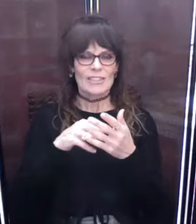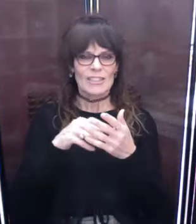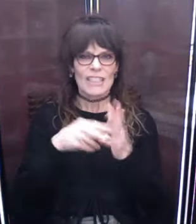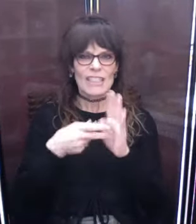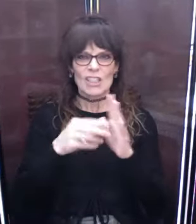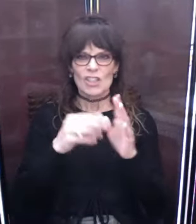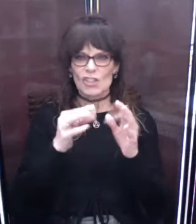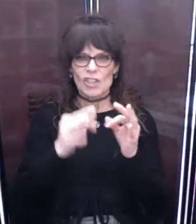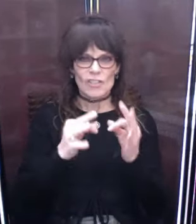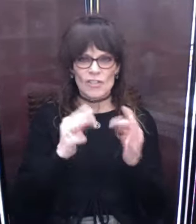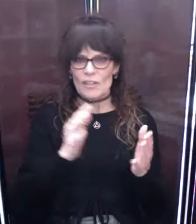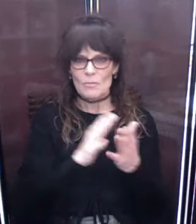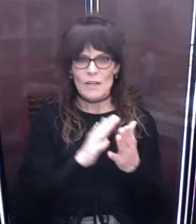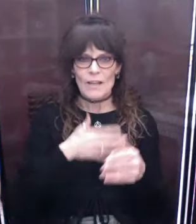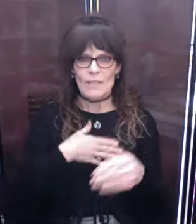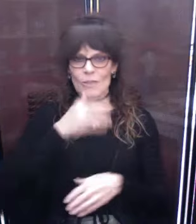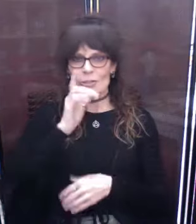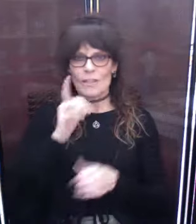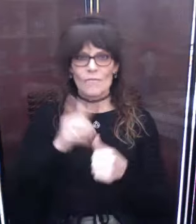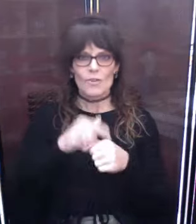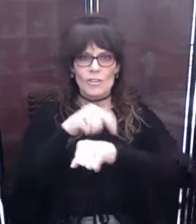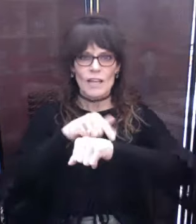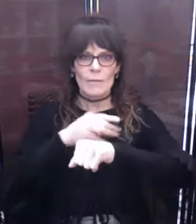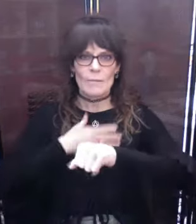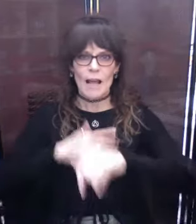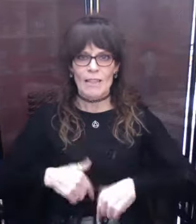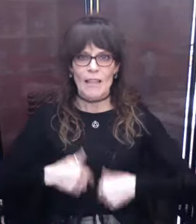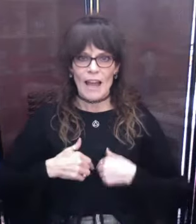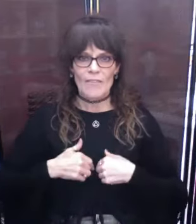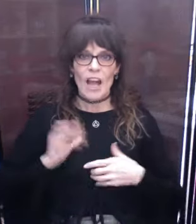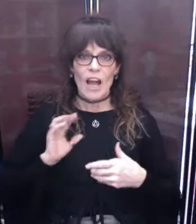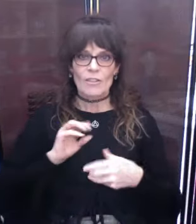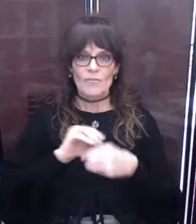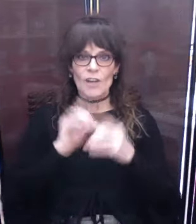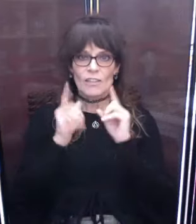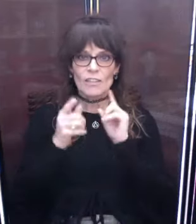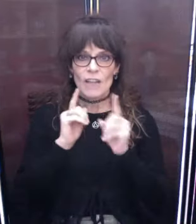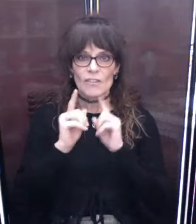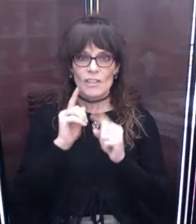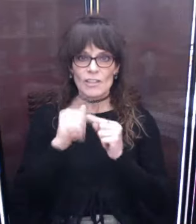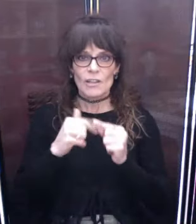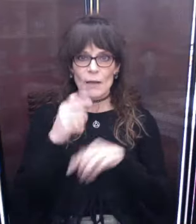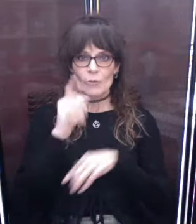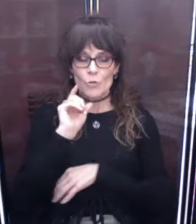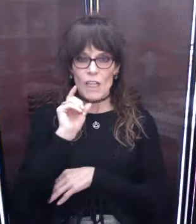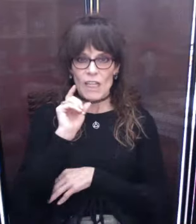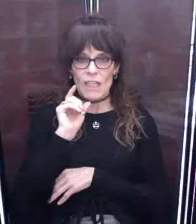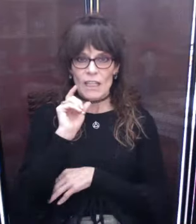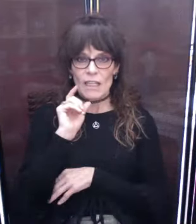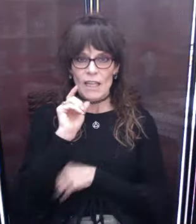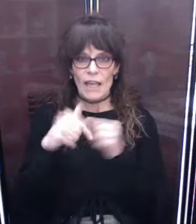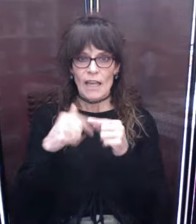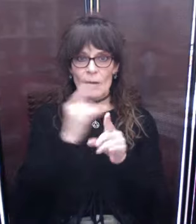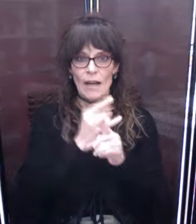first time in my life, I was involved in a conversation about drinking and about alcoholism. And I